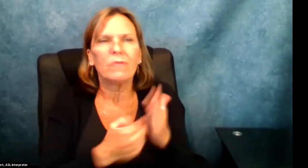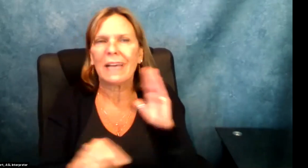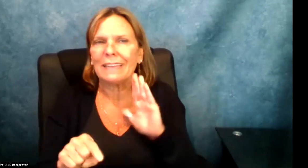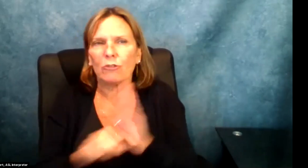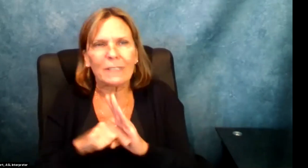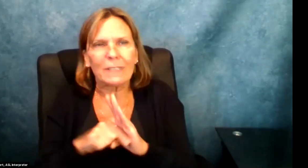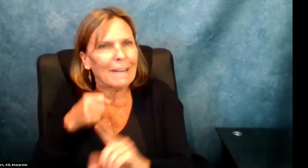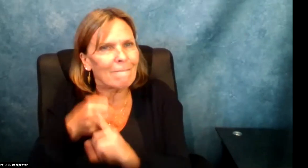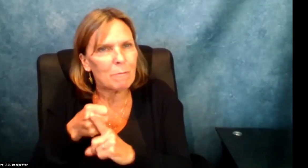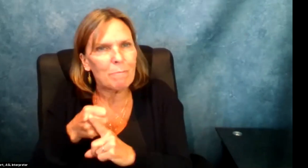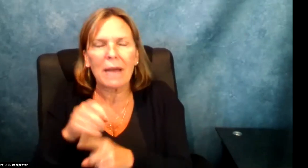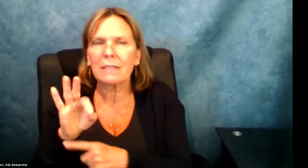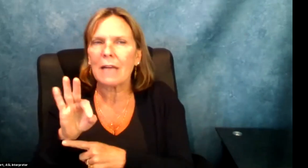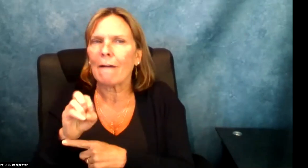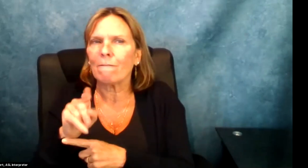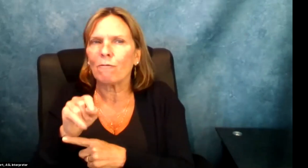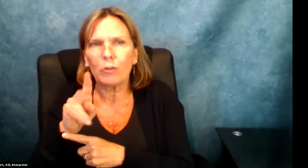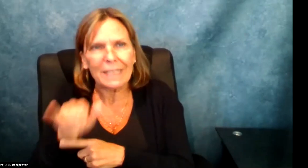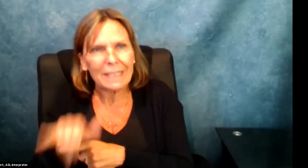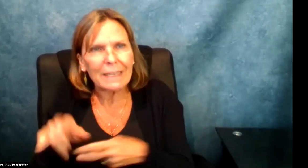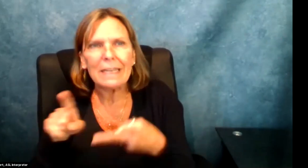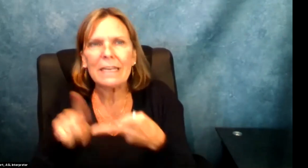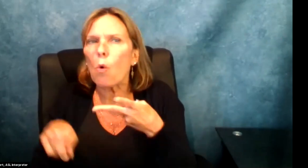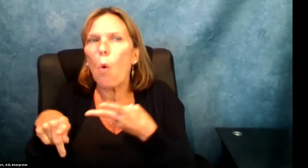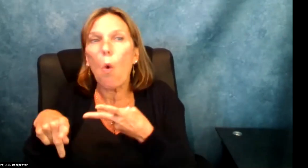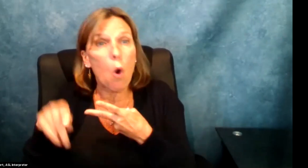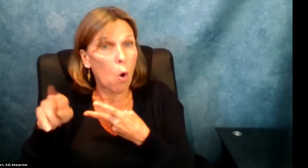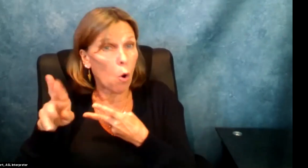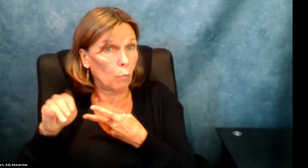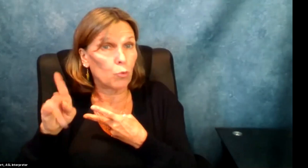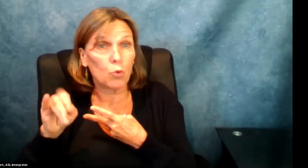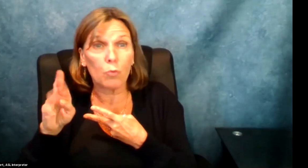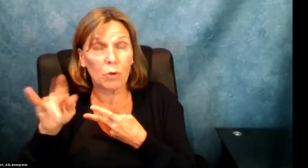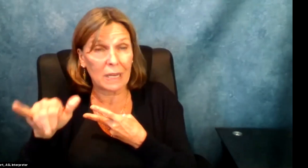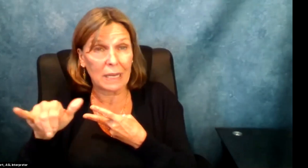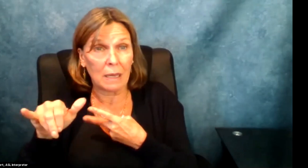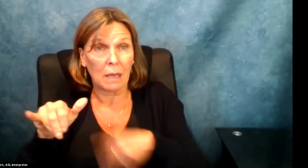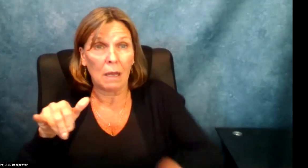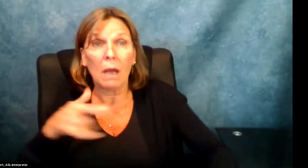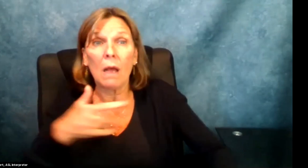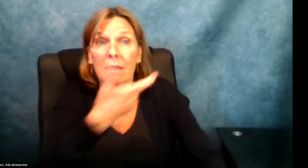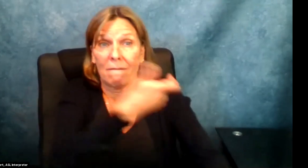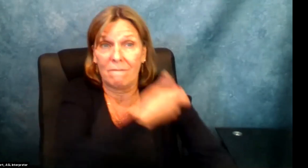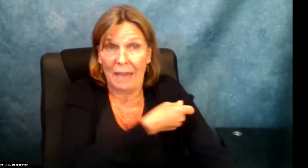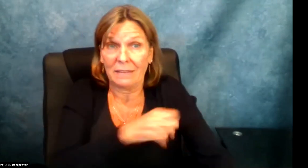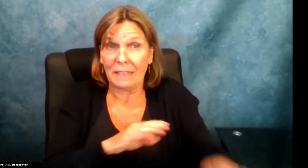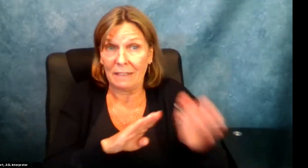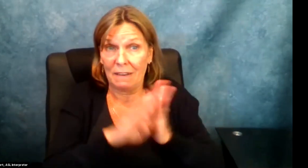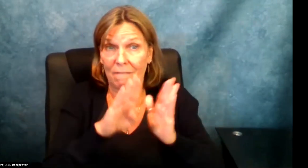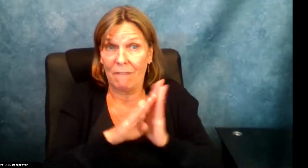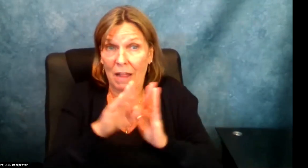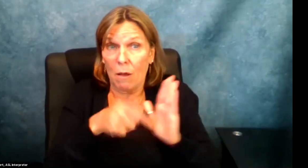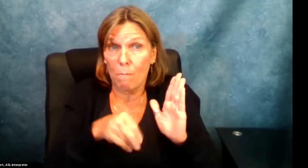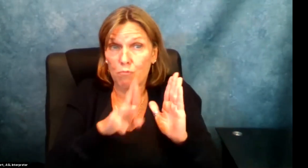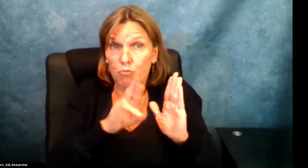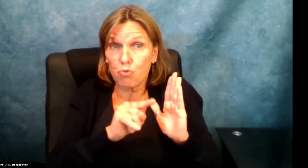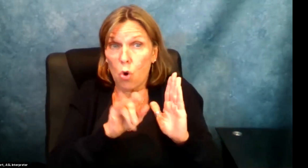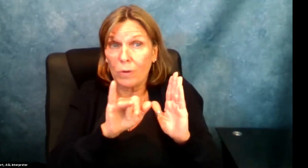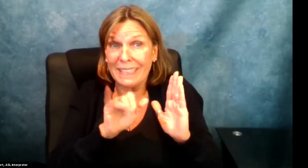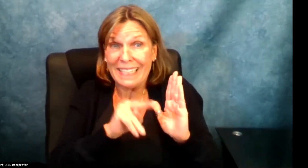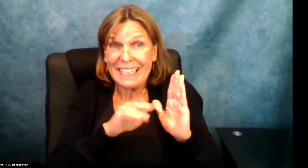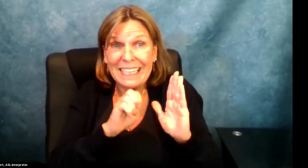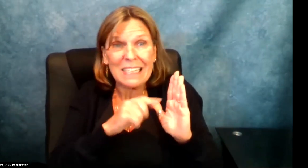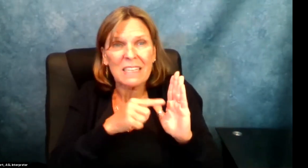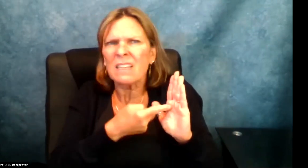fertility. The puberty aspect, same thing. The proteins that are developed from the vaccination look nothing like anything that we